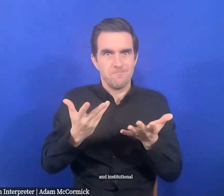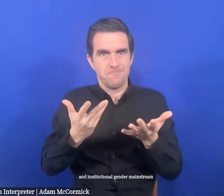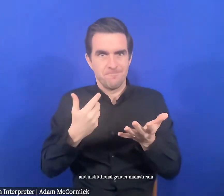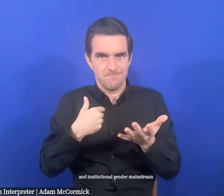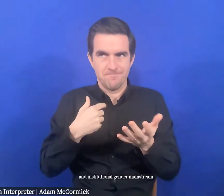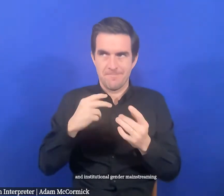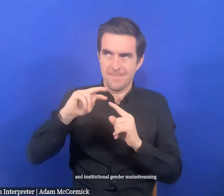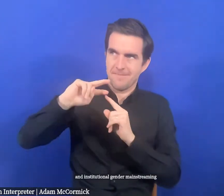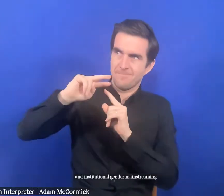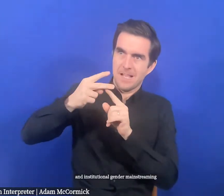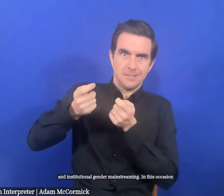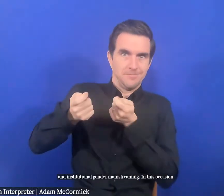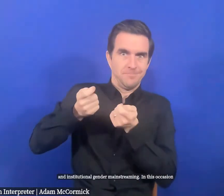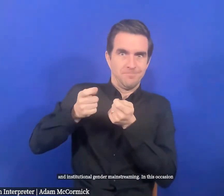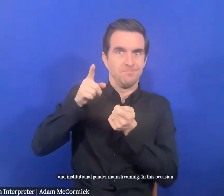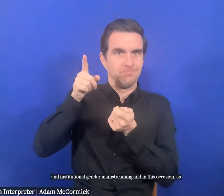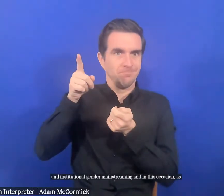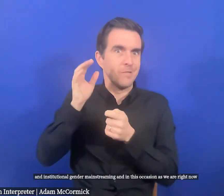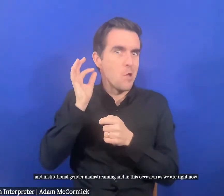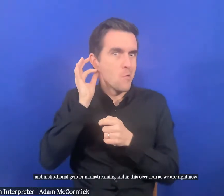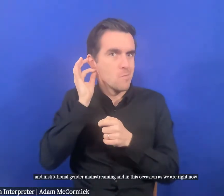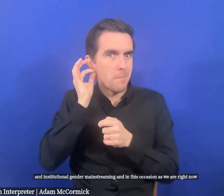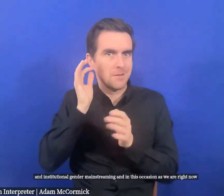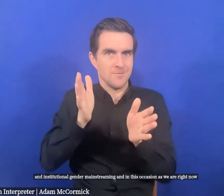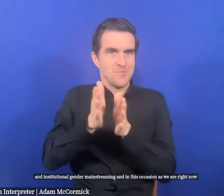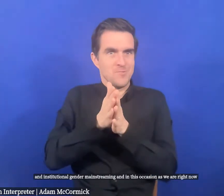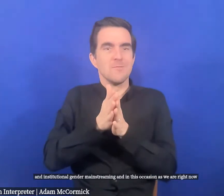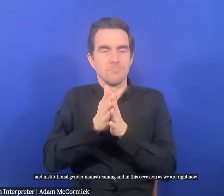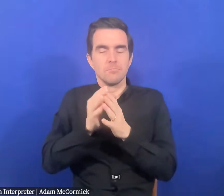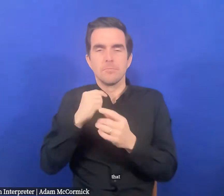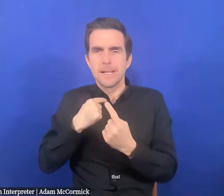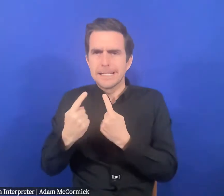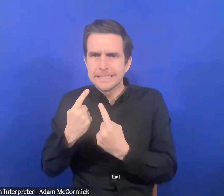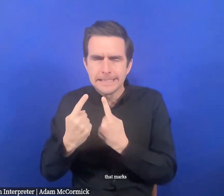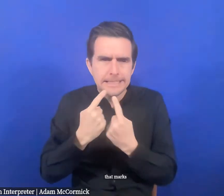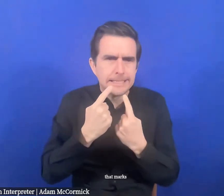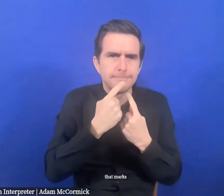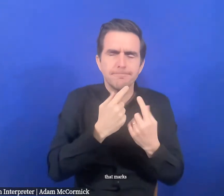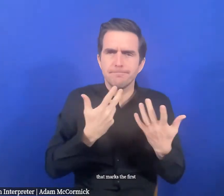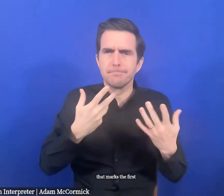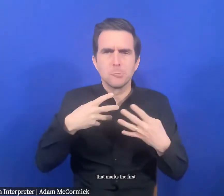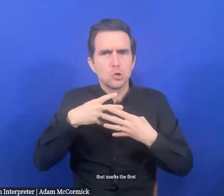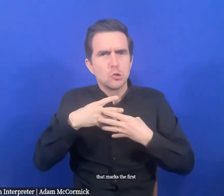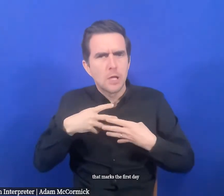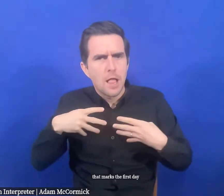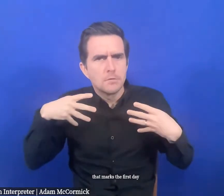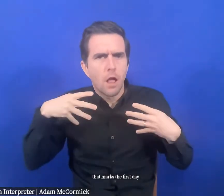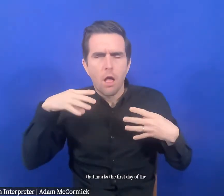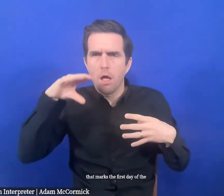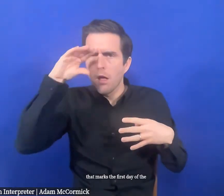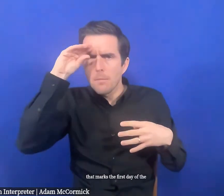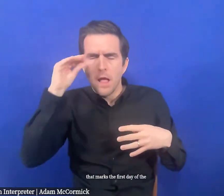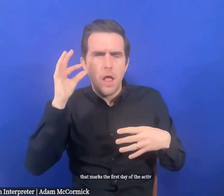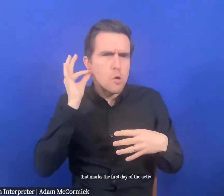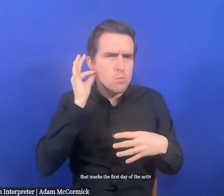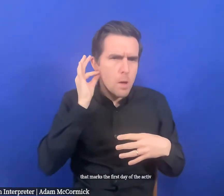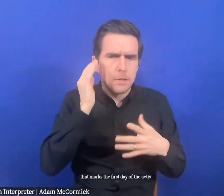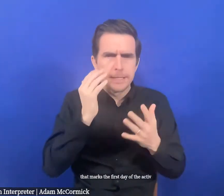this occasion, as we are right now, that marks the first day of the activism